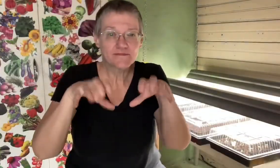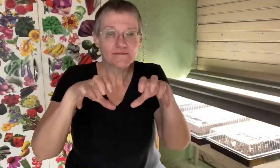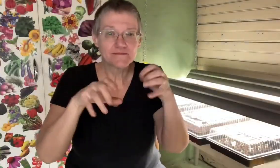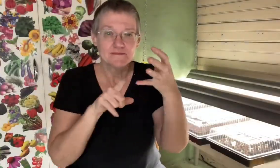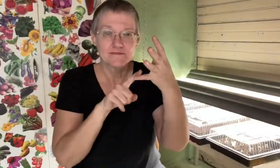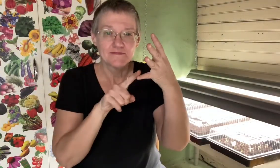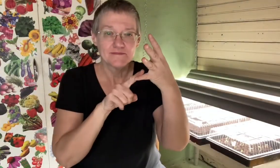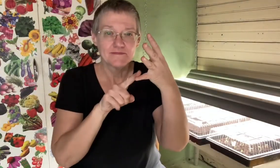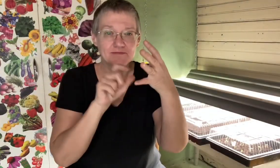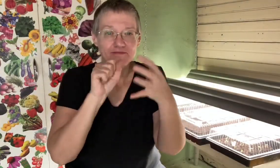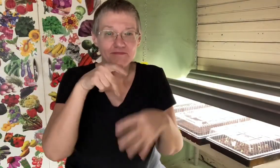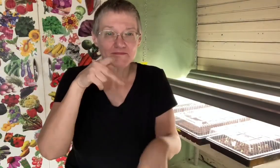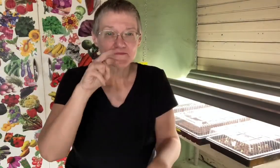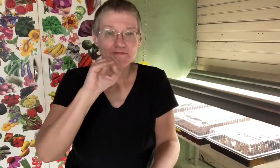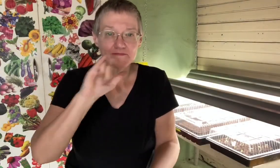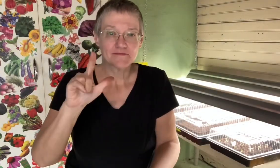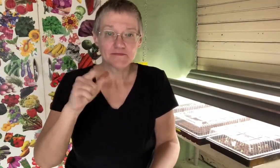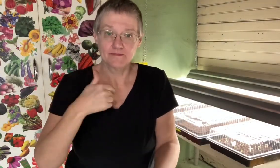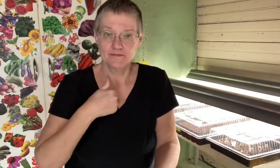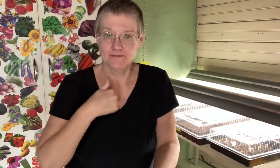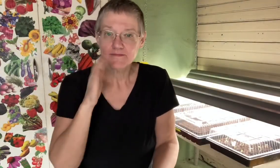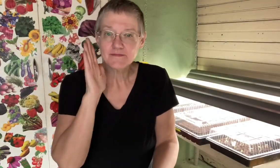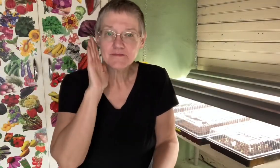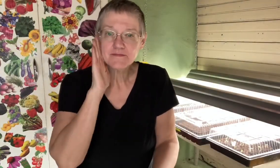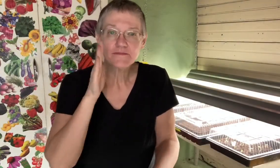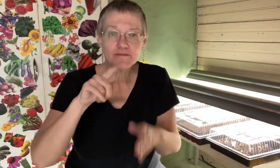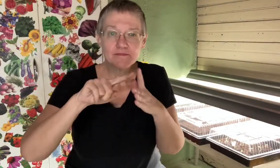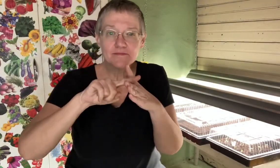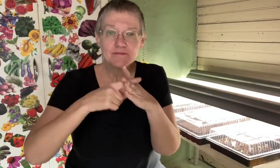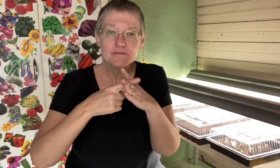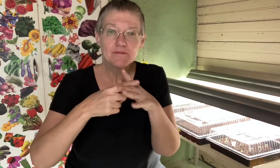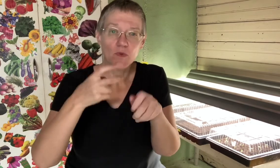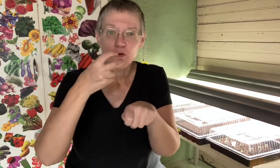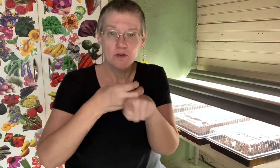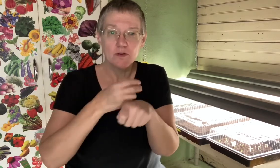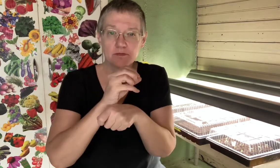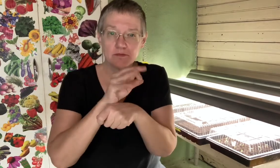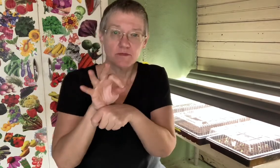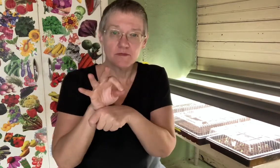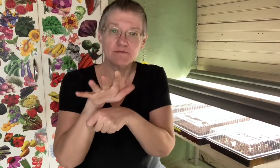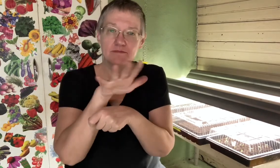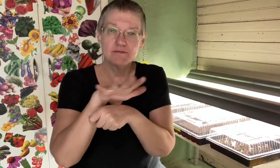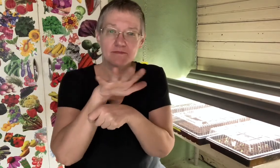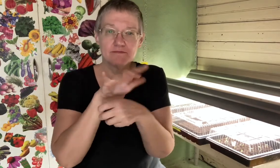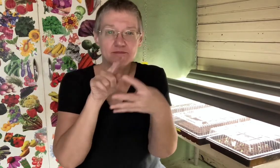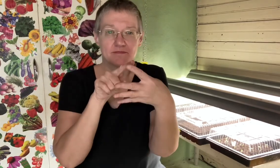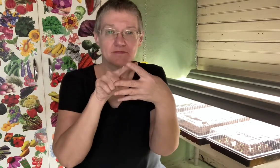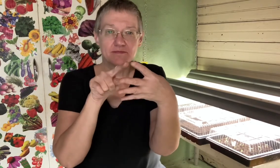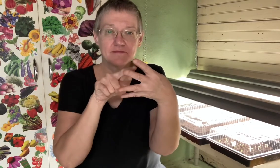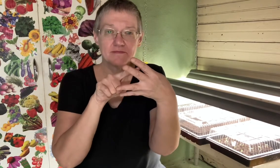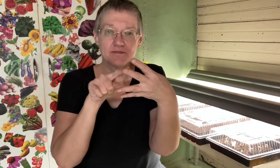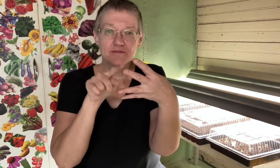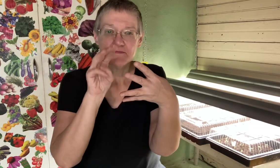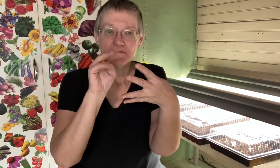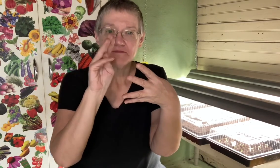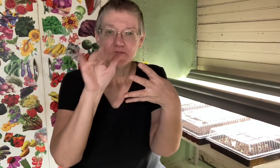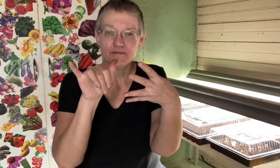Now, here our last frost date is the end of April. And I'm going to start hardening